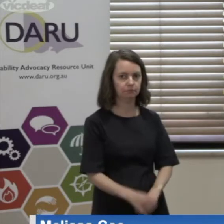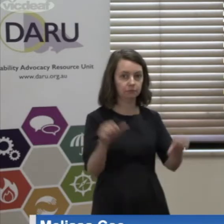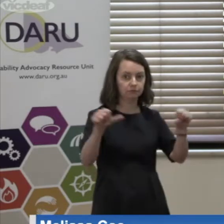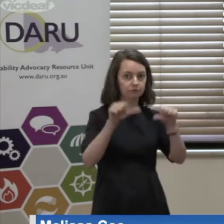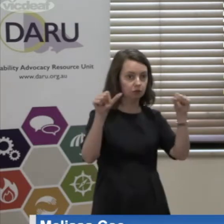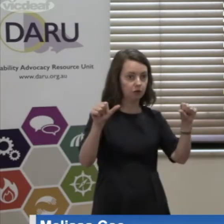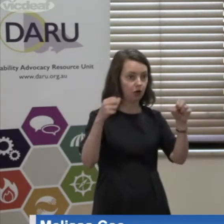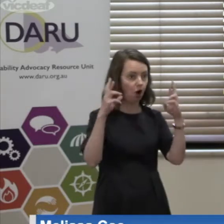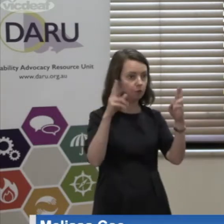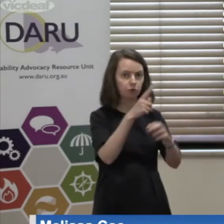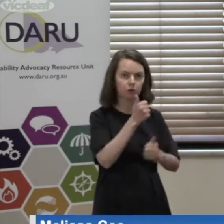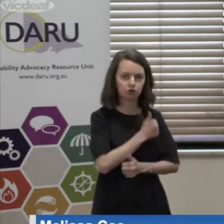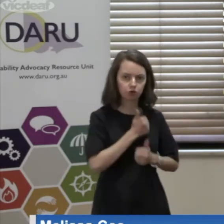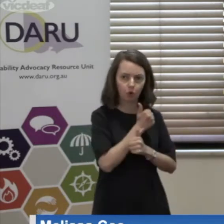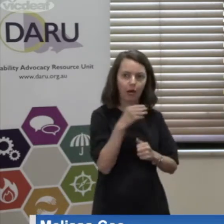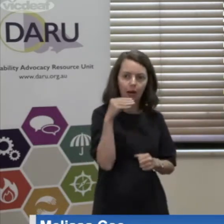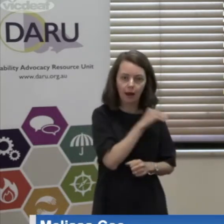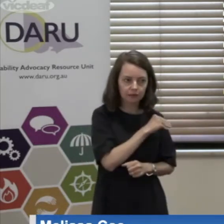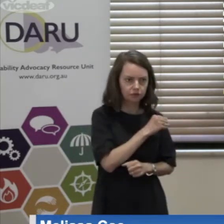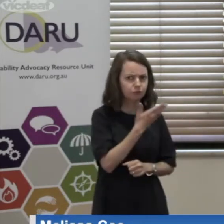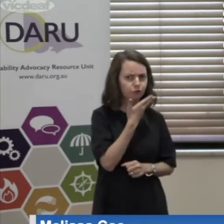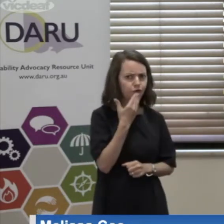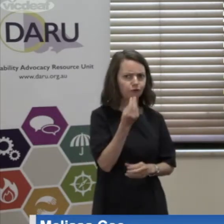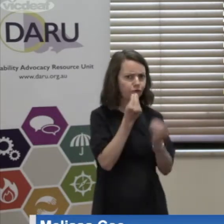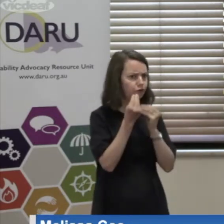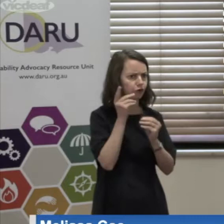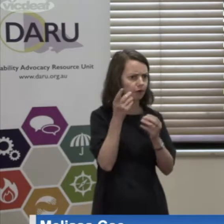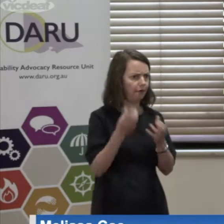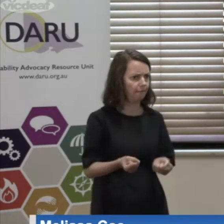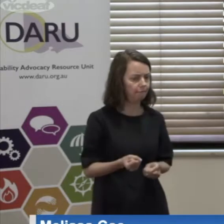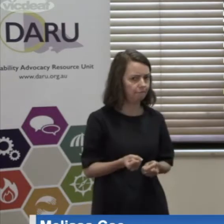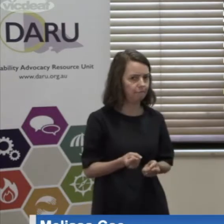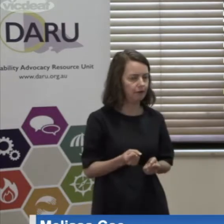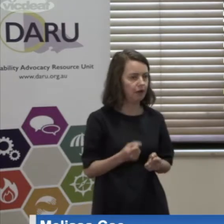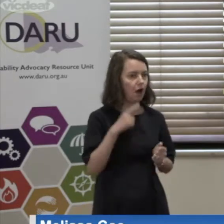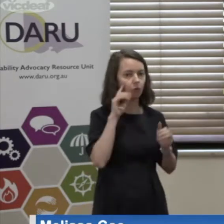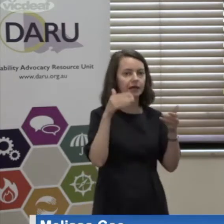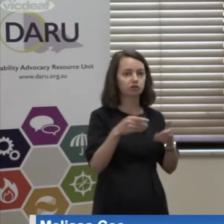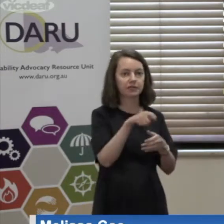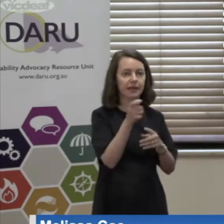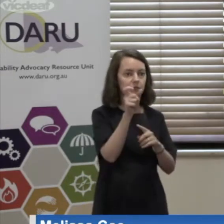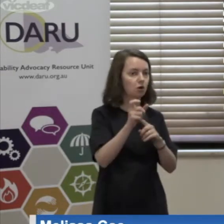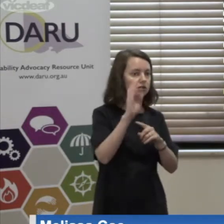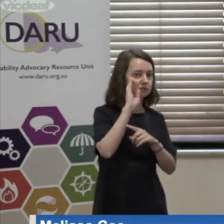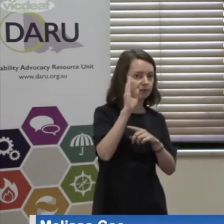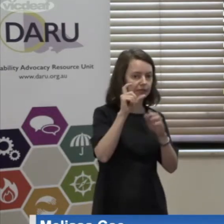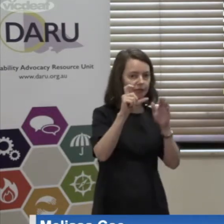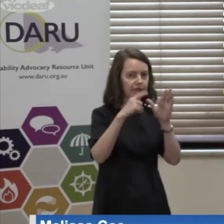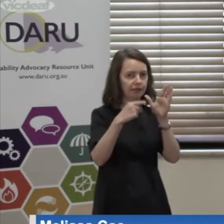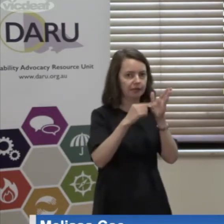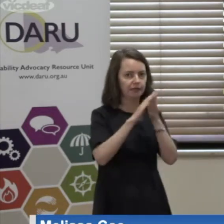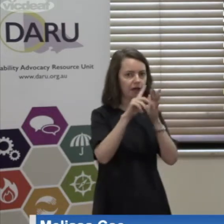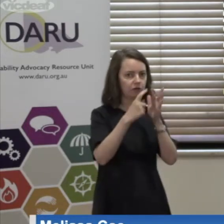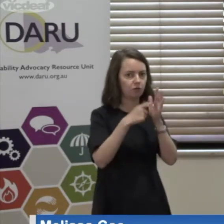Okay, I hope you all enjoyed your break and beautiful lunch. I'd like to introduce you to Catherine McAlpine